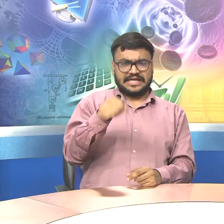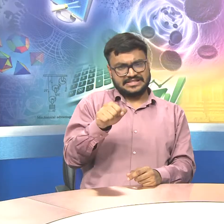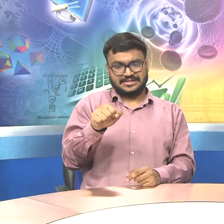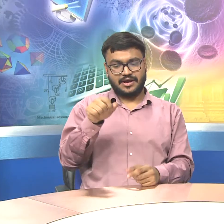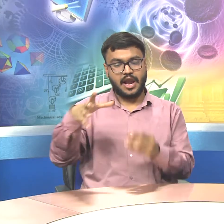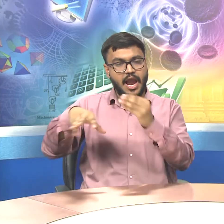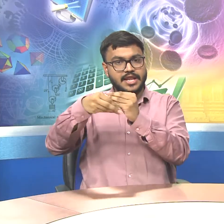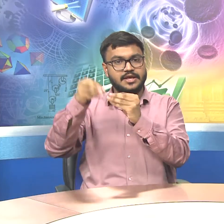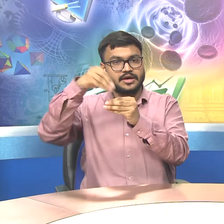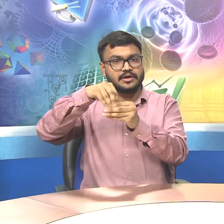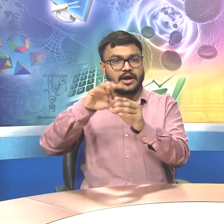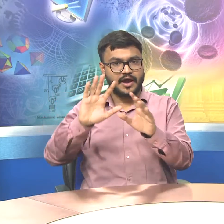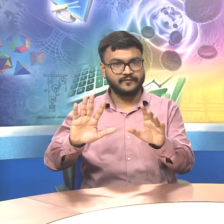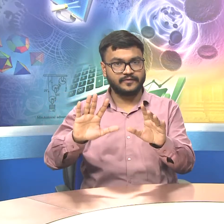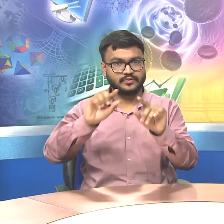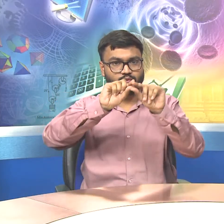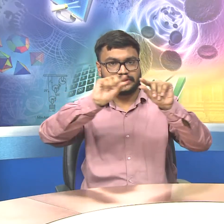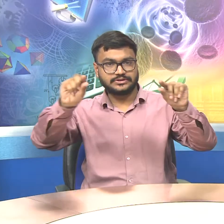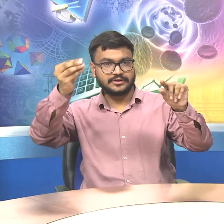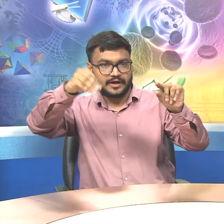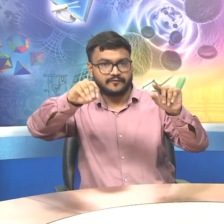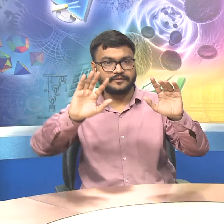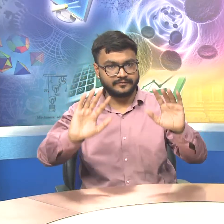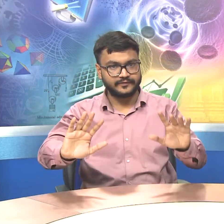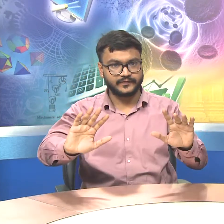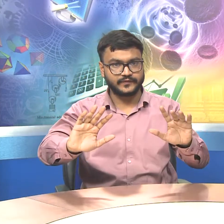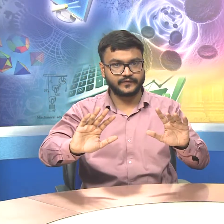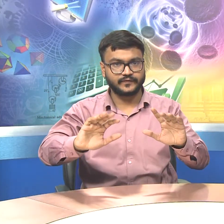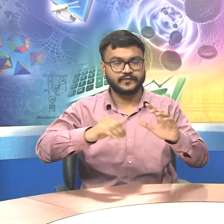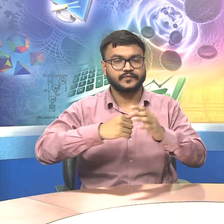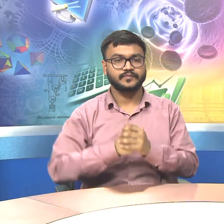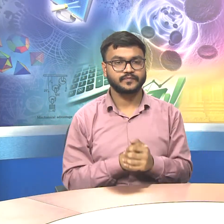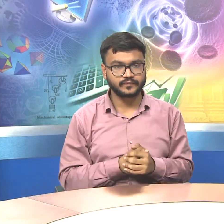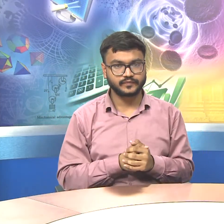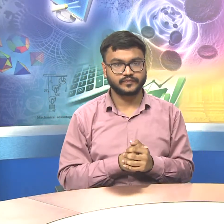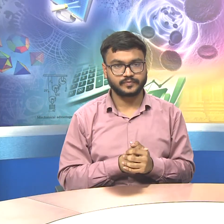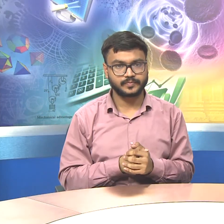So here the answer will be yes or no in form.